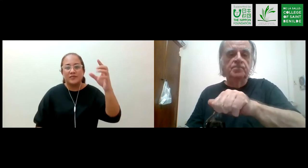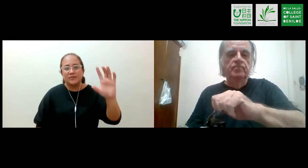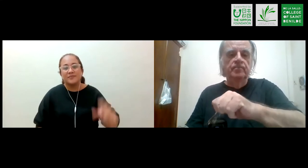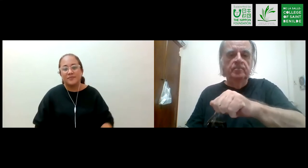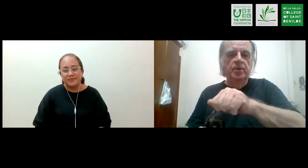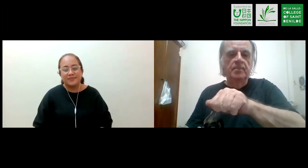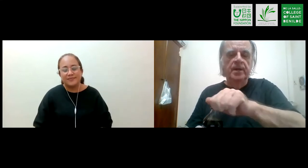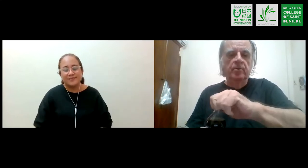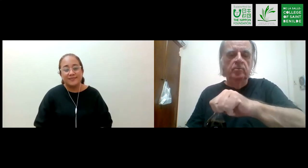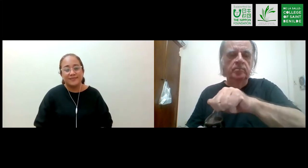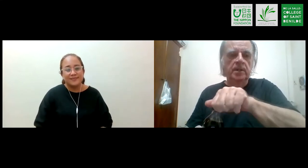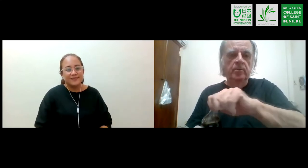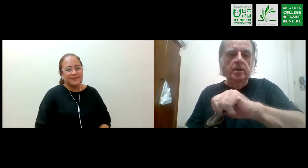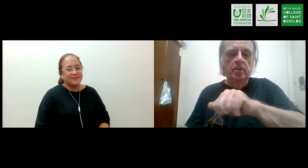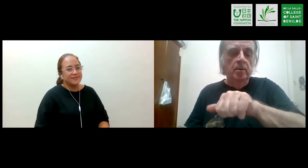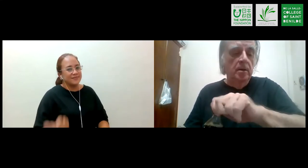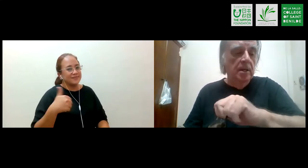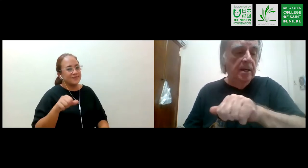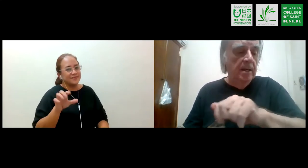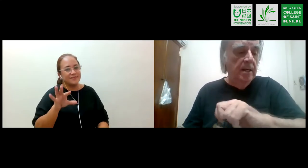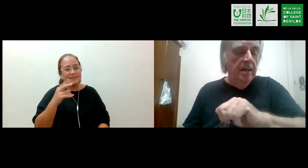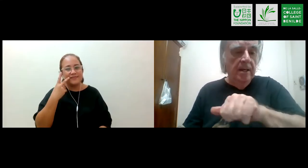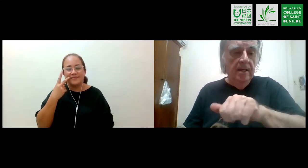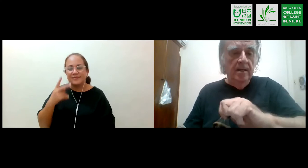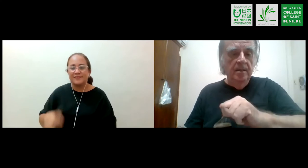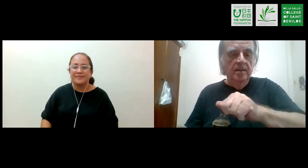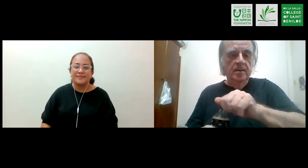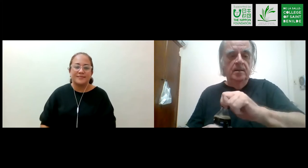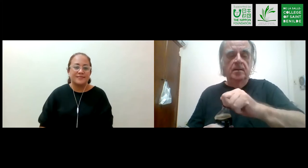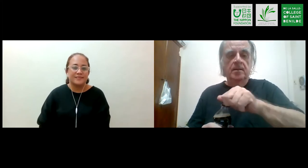Okay. Just Okay. pull up any group and then we can look.